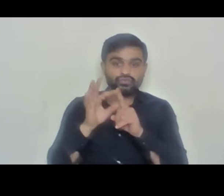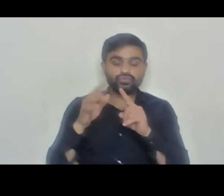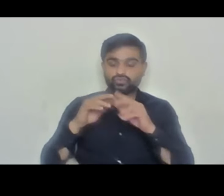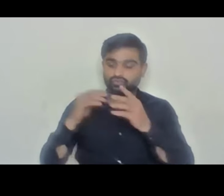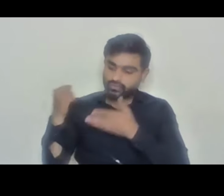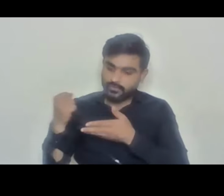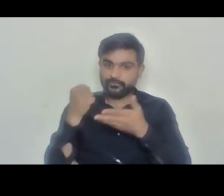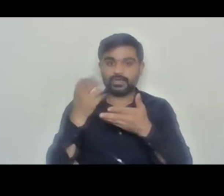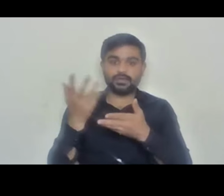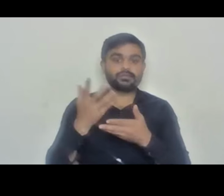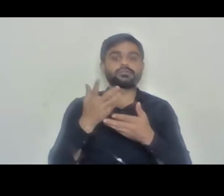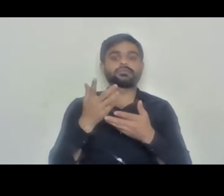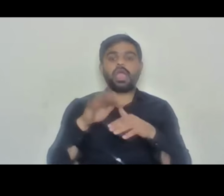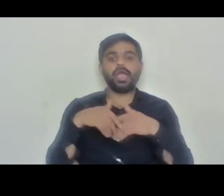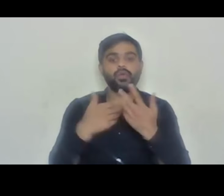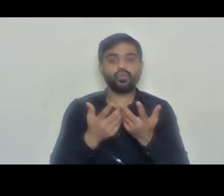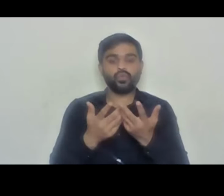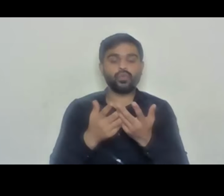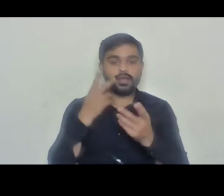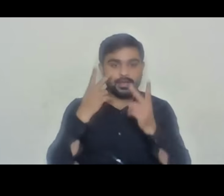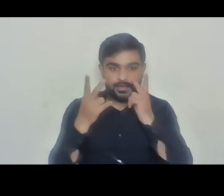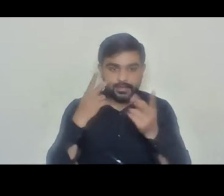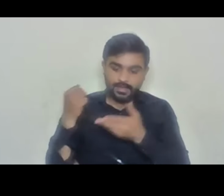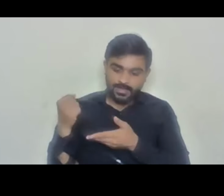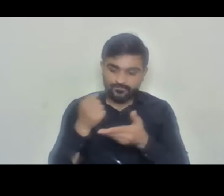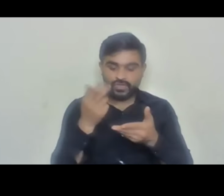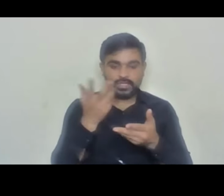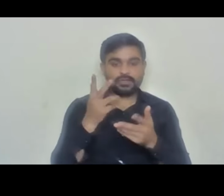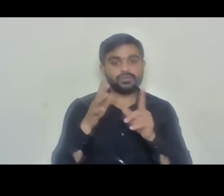findings. Okay, how to see those findings, how to